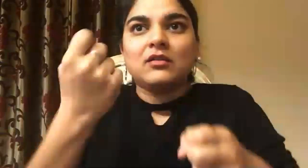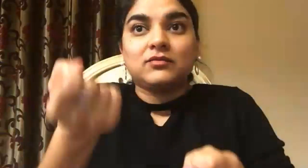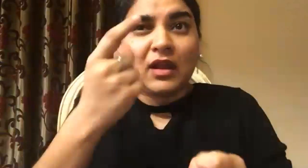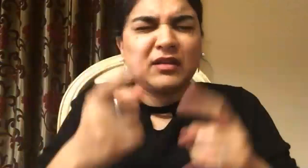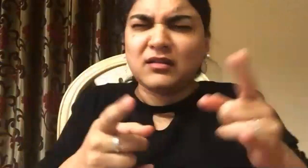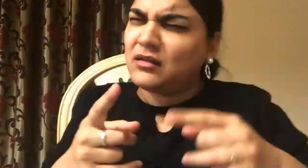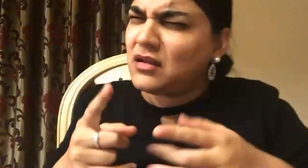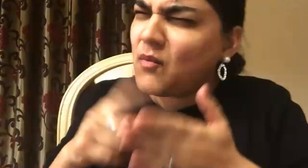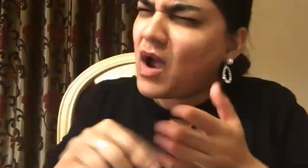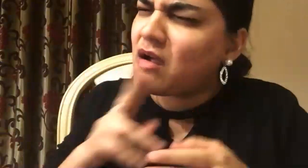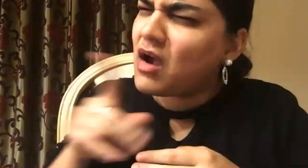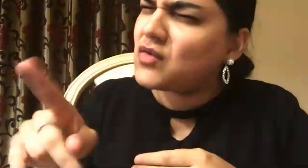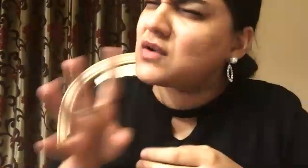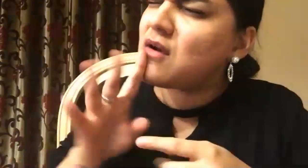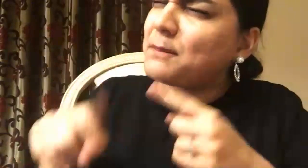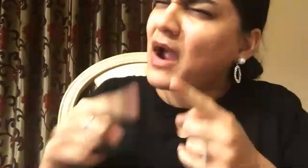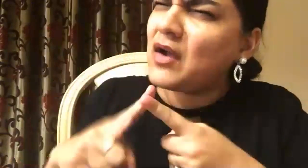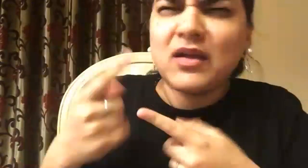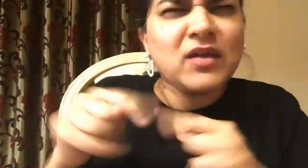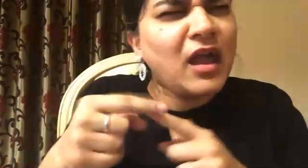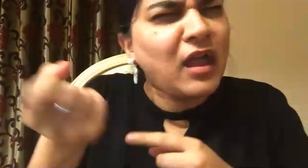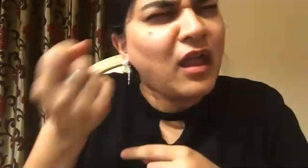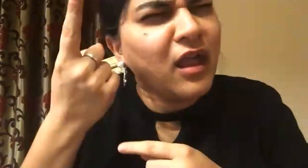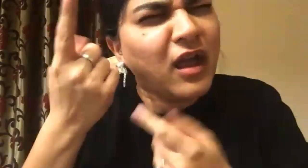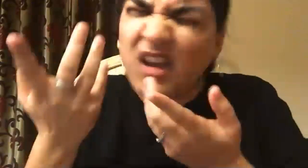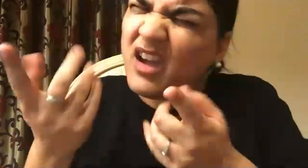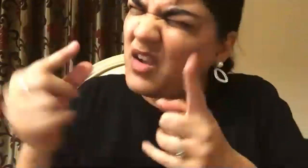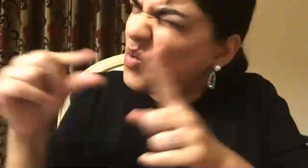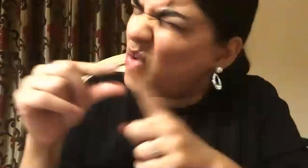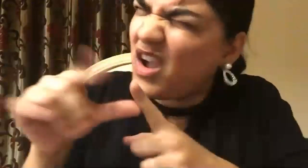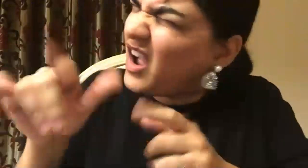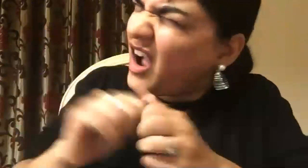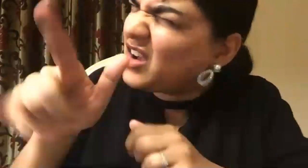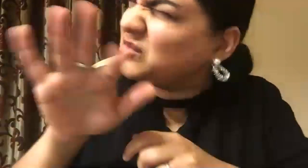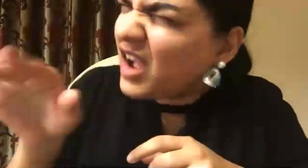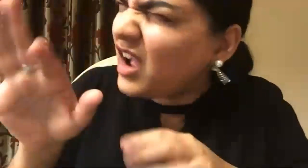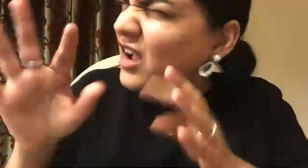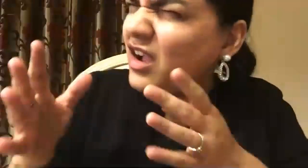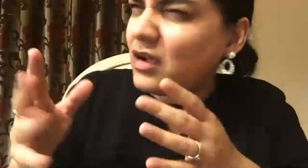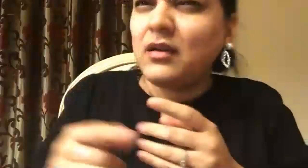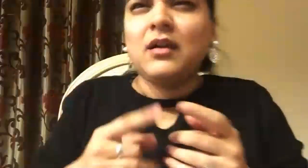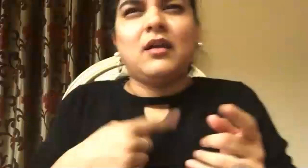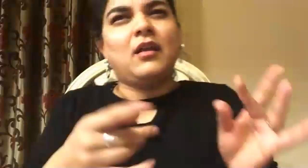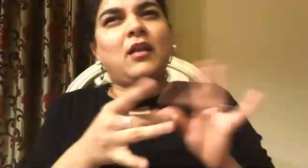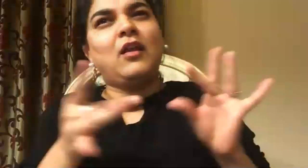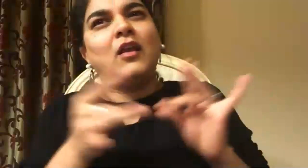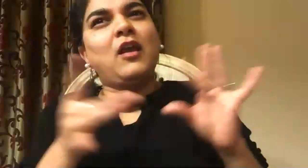miscues in cultural communication. There are physical actions that can be misunderstood, and even the way they spell